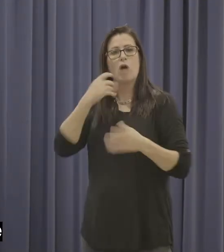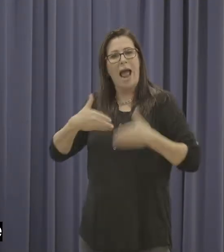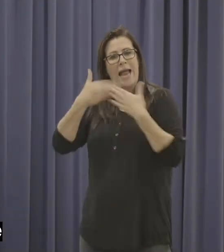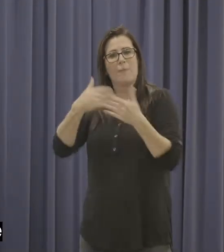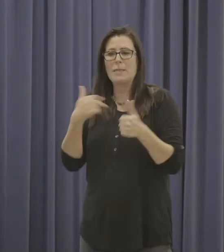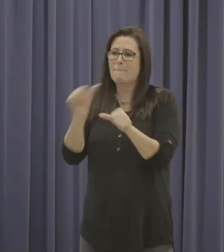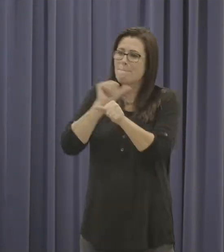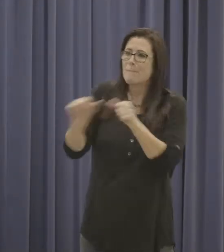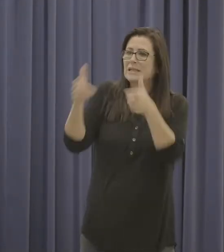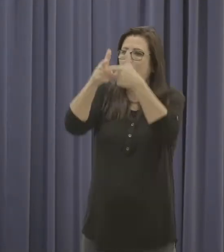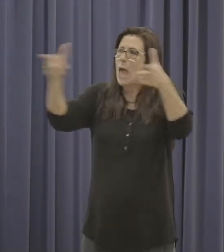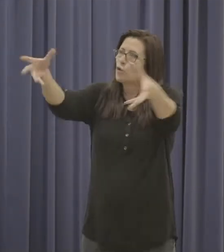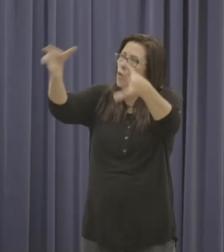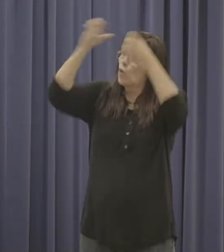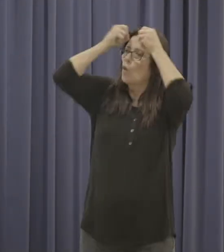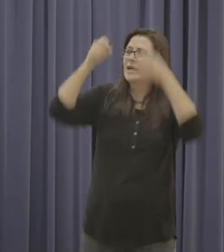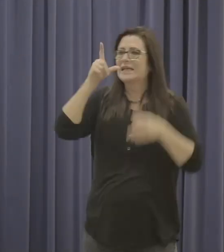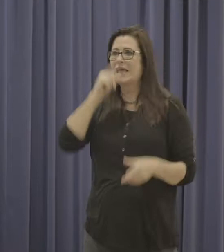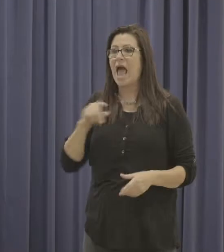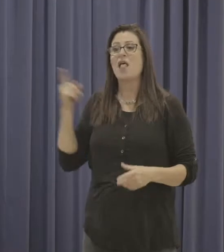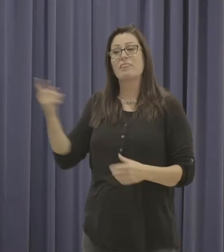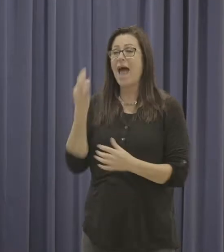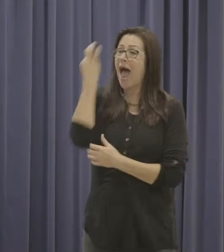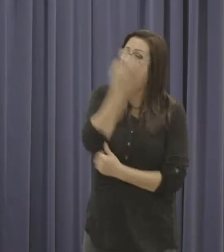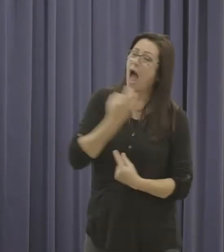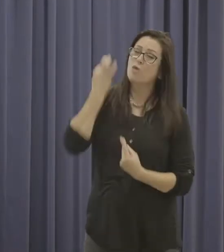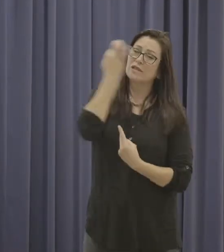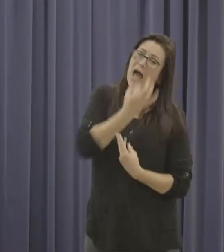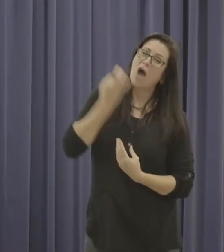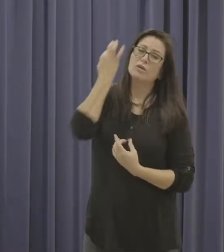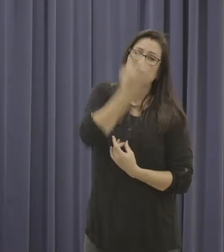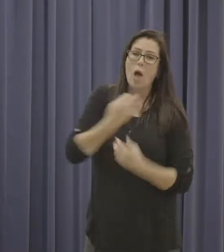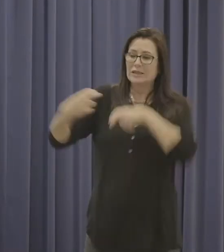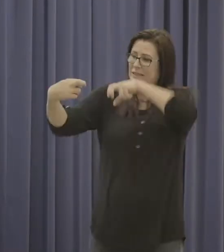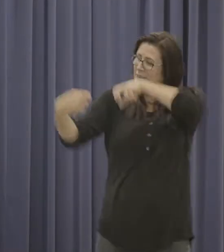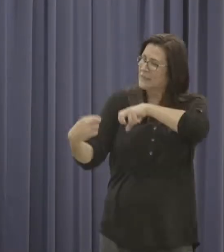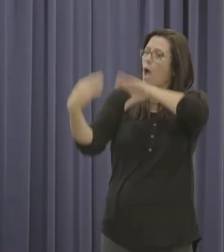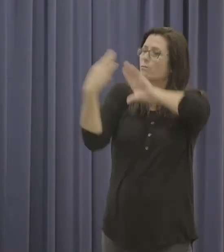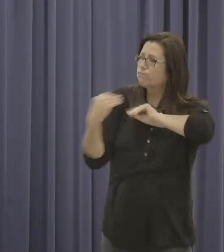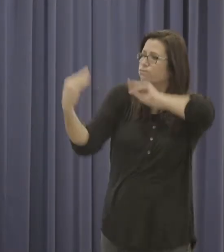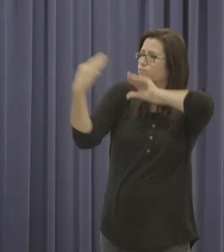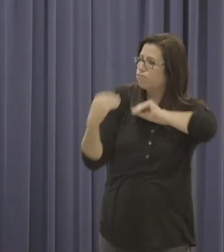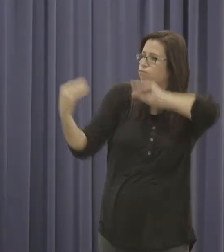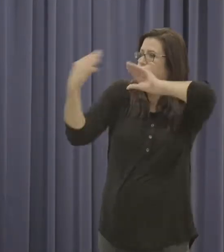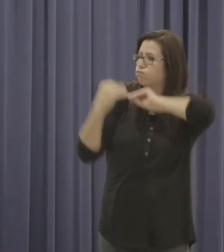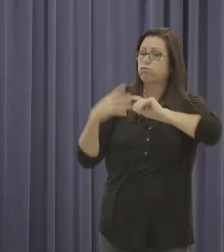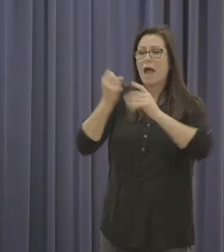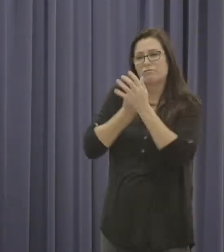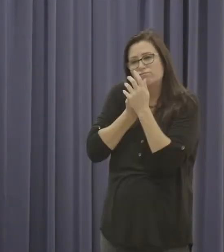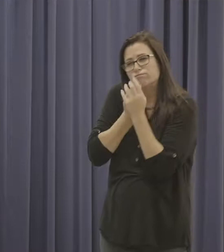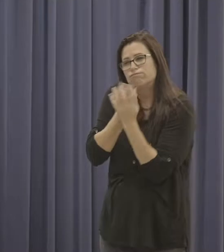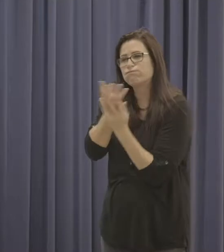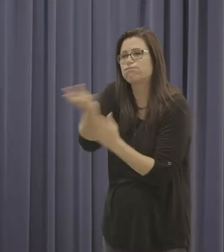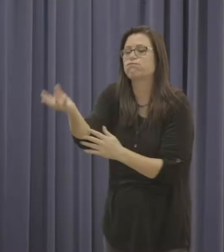chance at language that they could. They spent countless hours sitting with me, practicing my speech, and hundreds of dollars